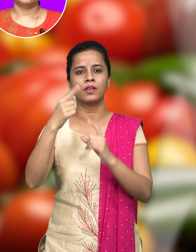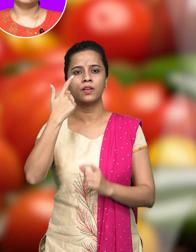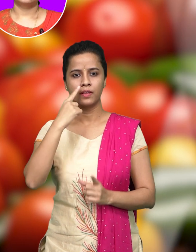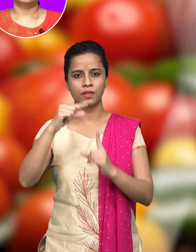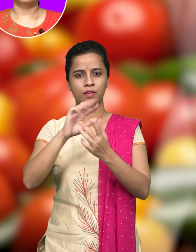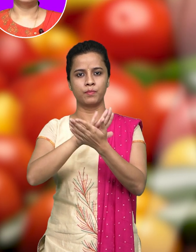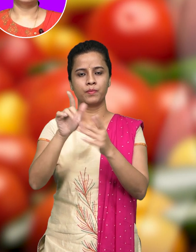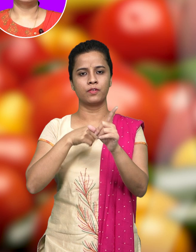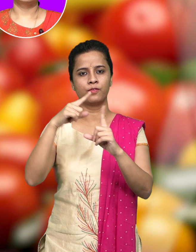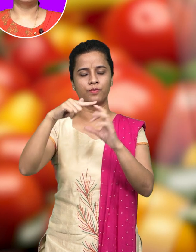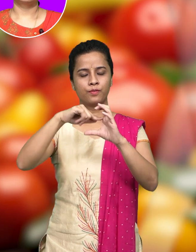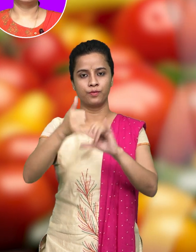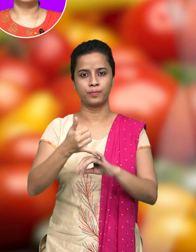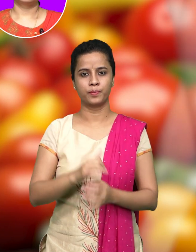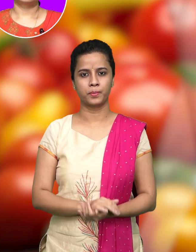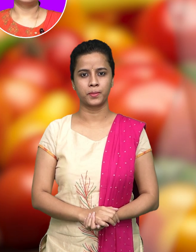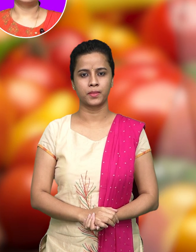epiphytes,